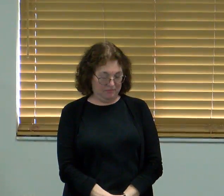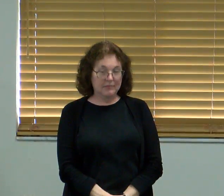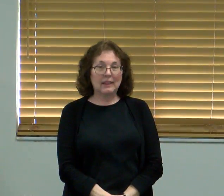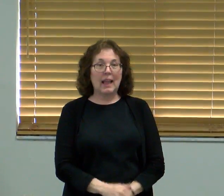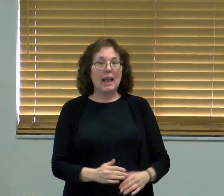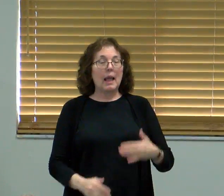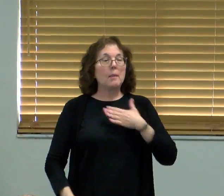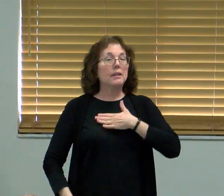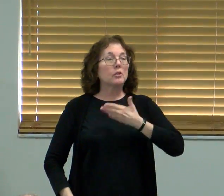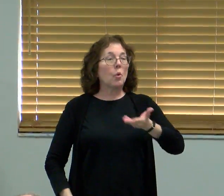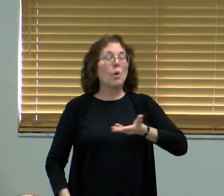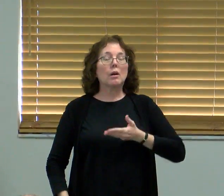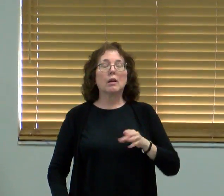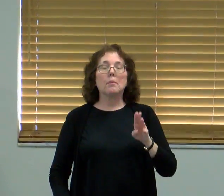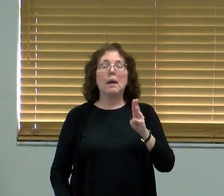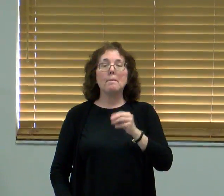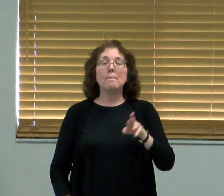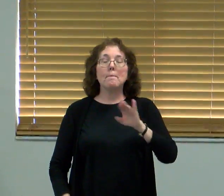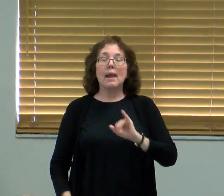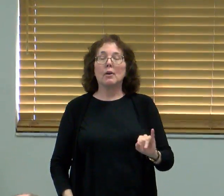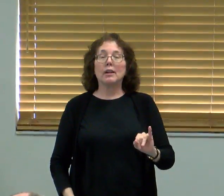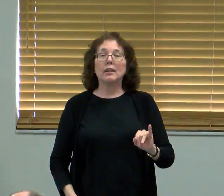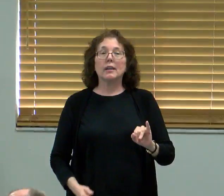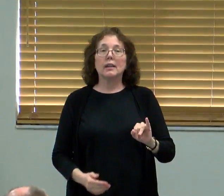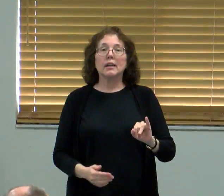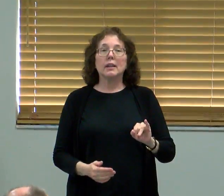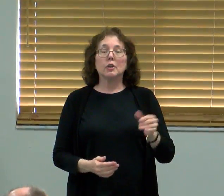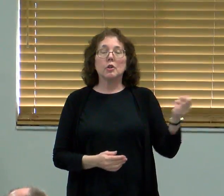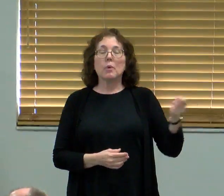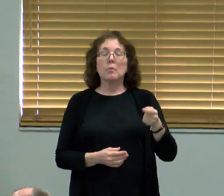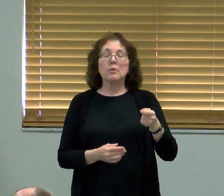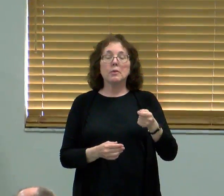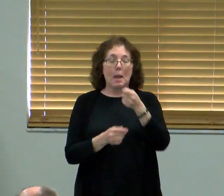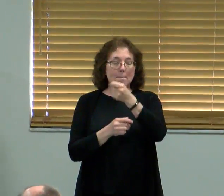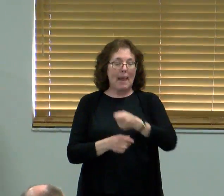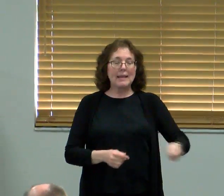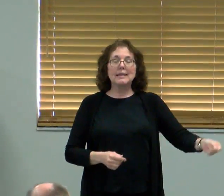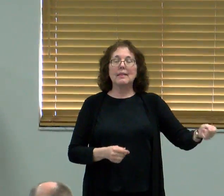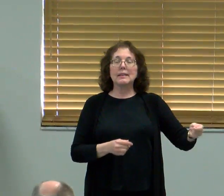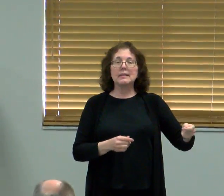And please welcome Mary to the podium as she will be starting the passing of the leash ceremony.